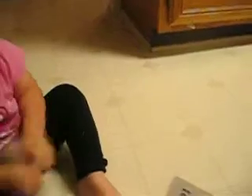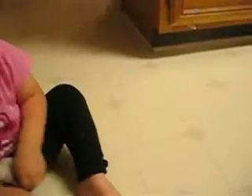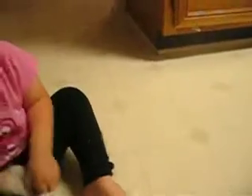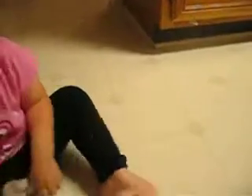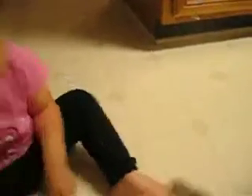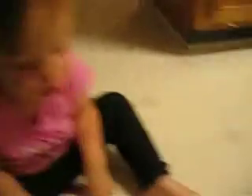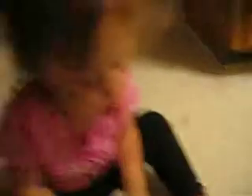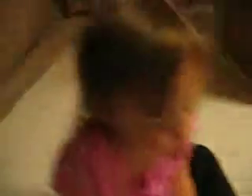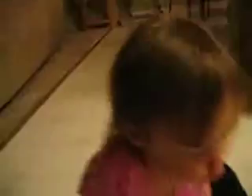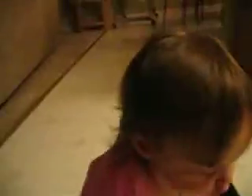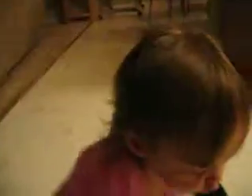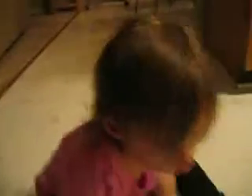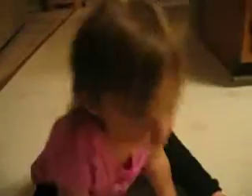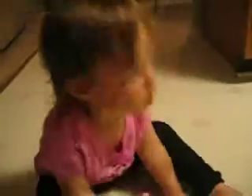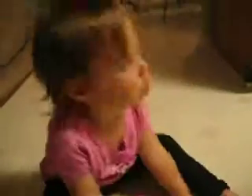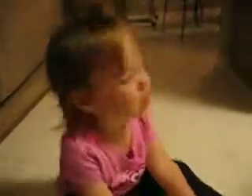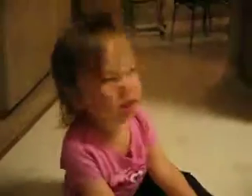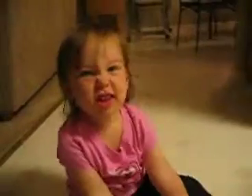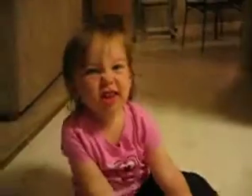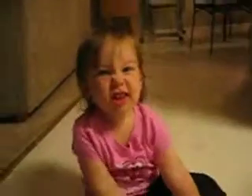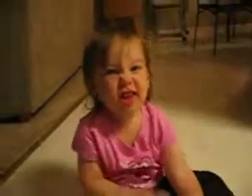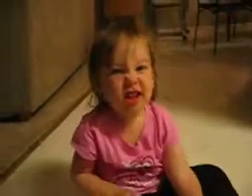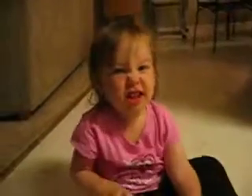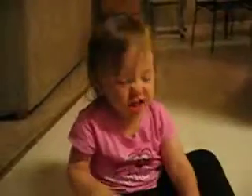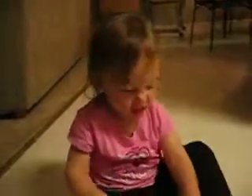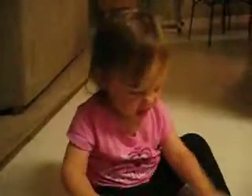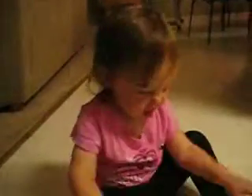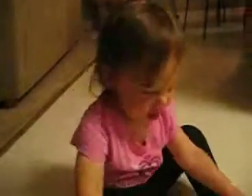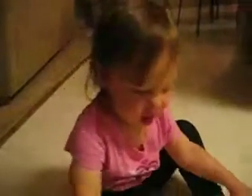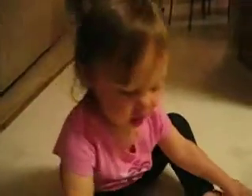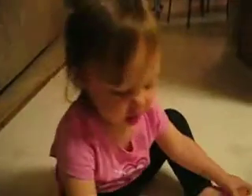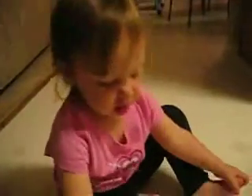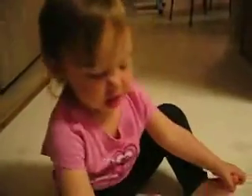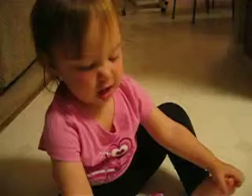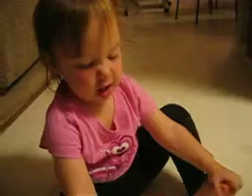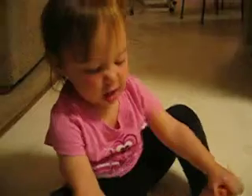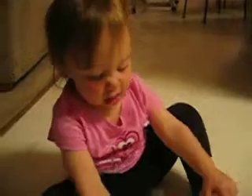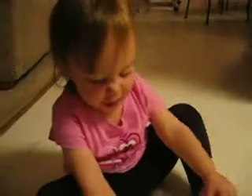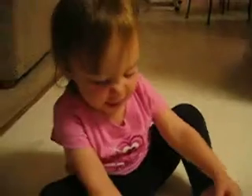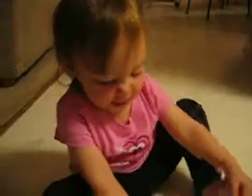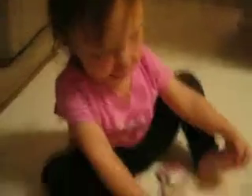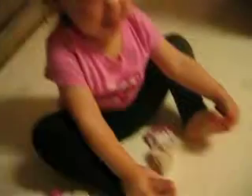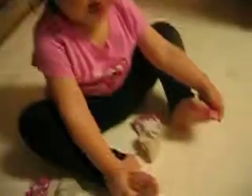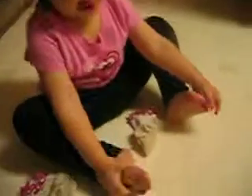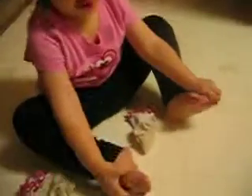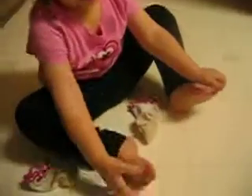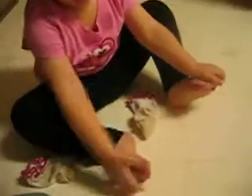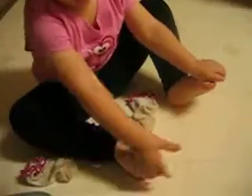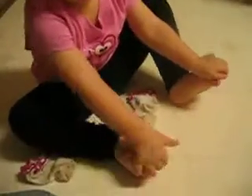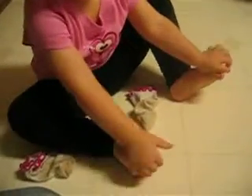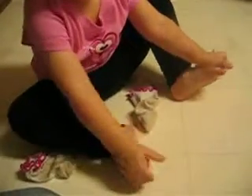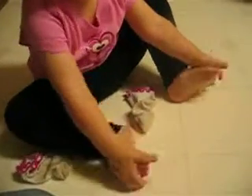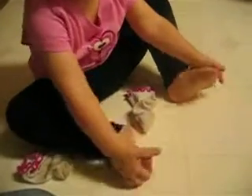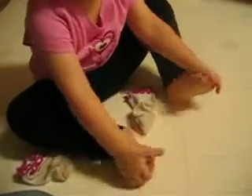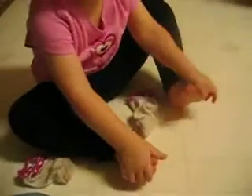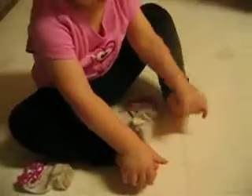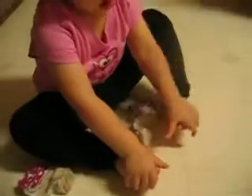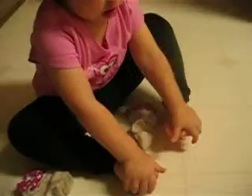You ready? Flower. Yeah, snippy, sniff. Like those stinky toes. going to sniff them?